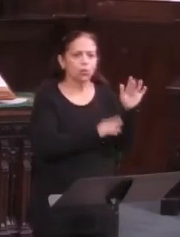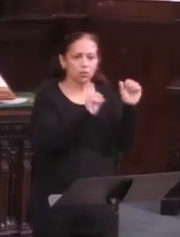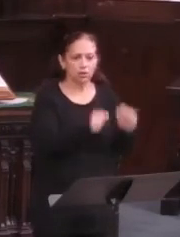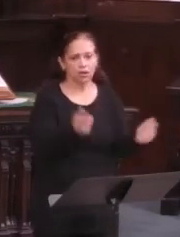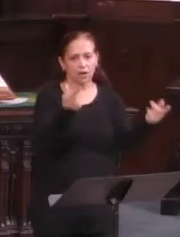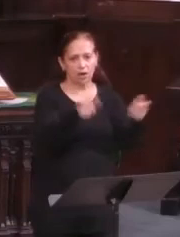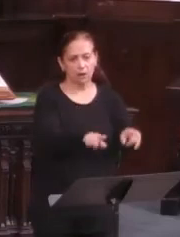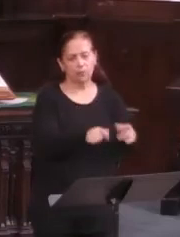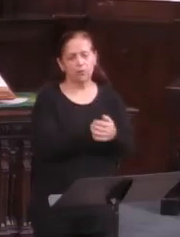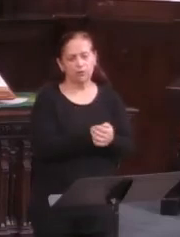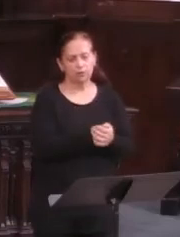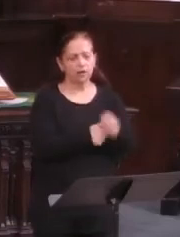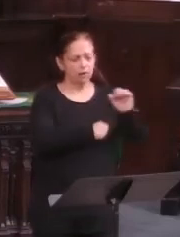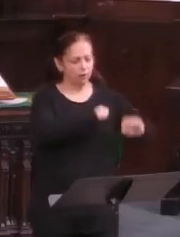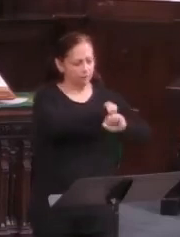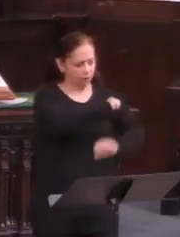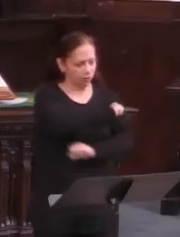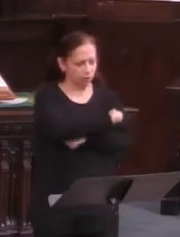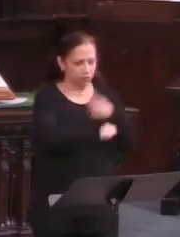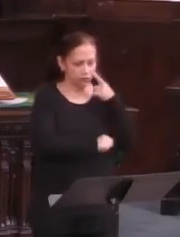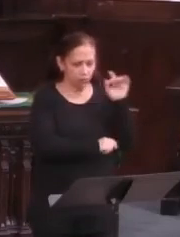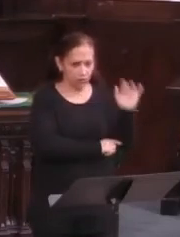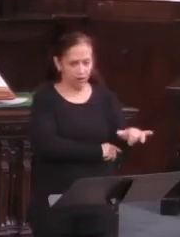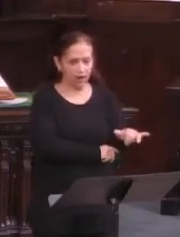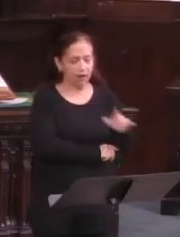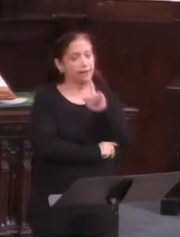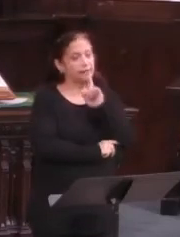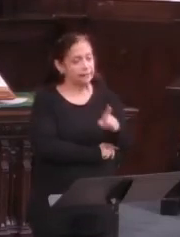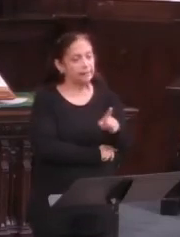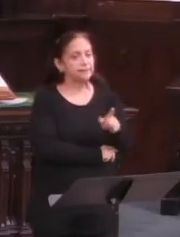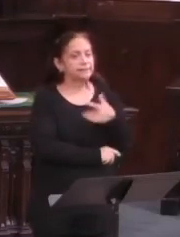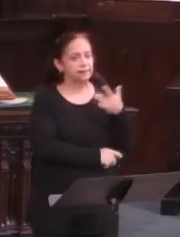happen. The foundation for that is empathy.